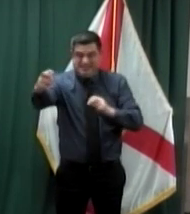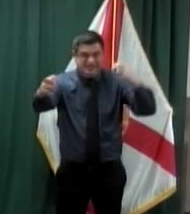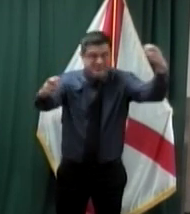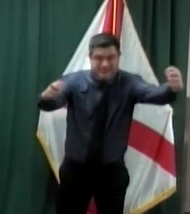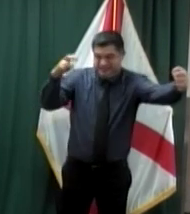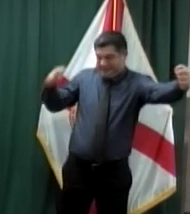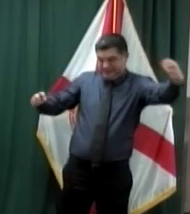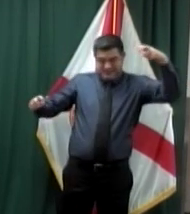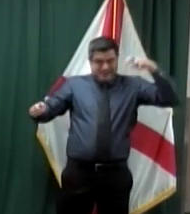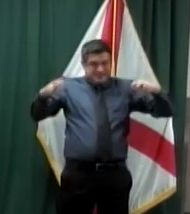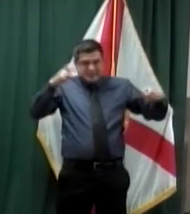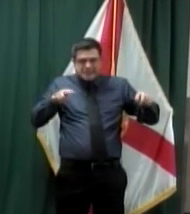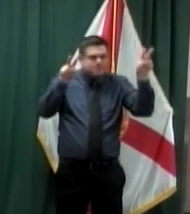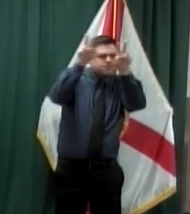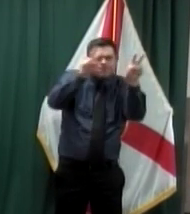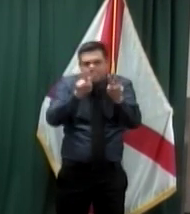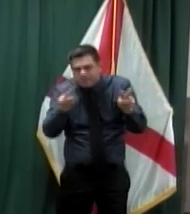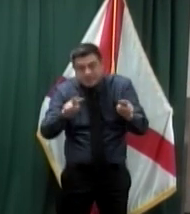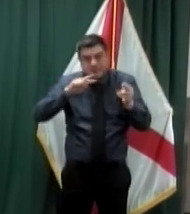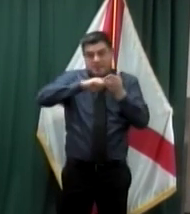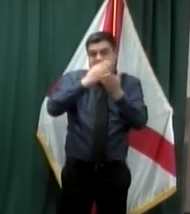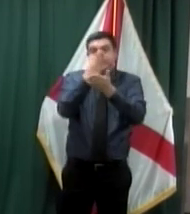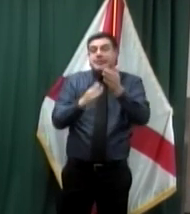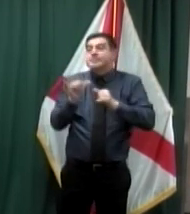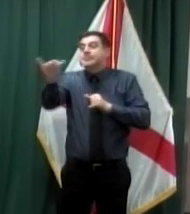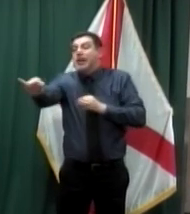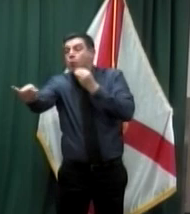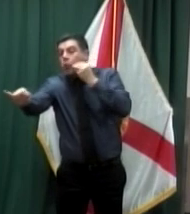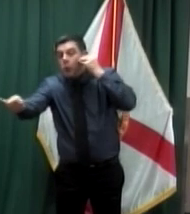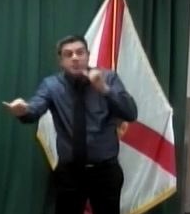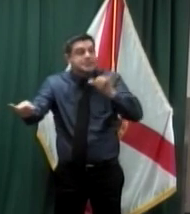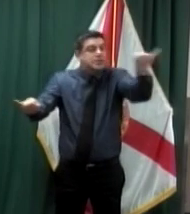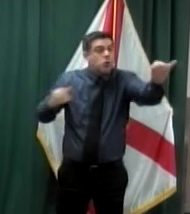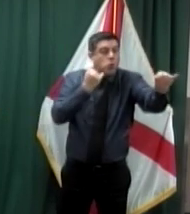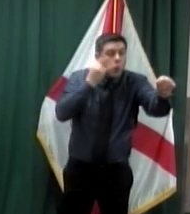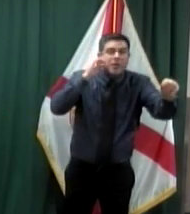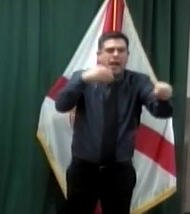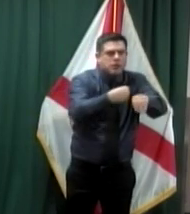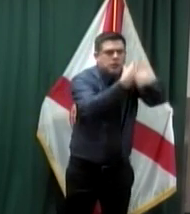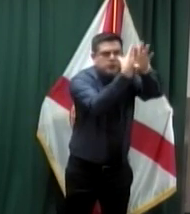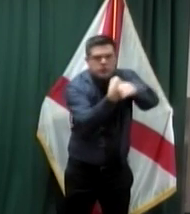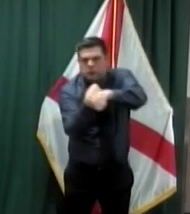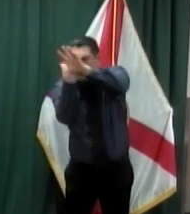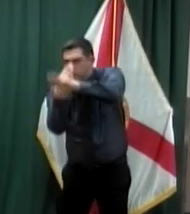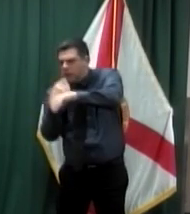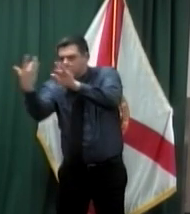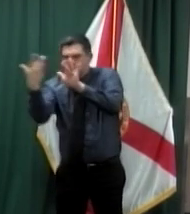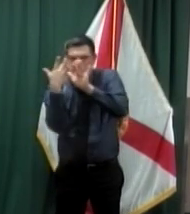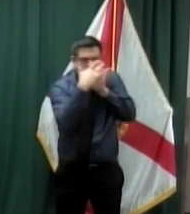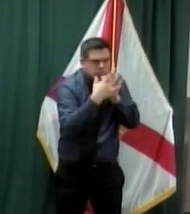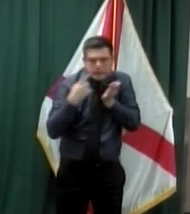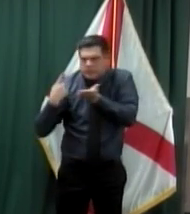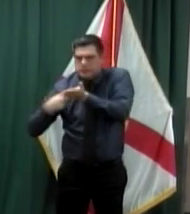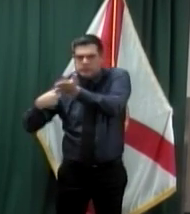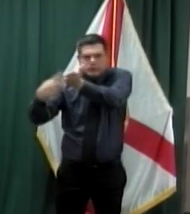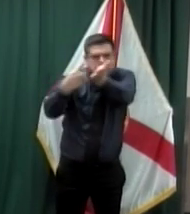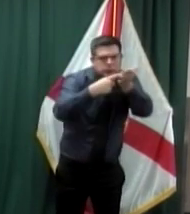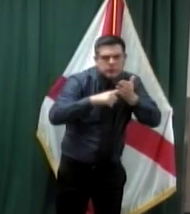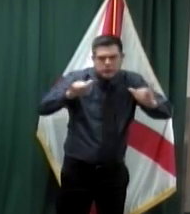also allows us to maintain enhanced cleaning services and things like that to prevent the spread of